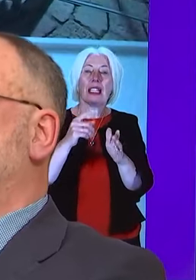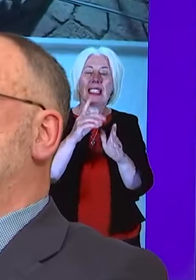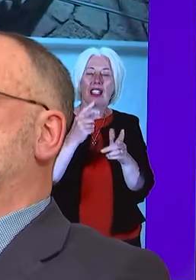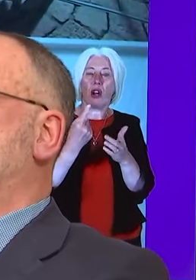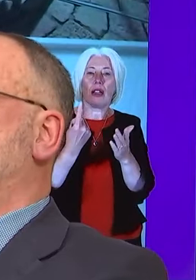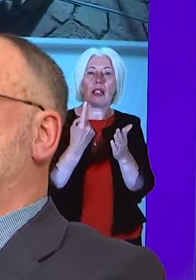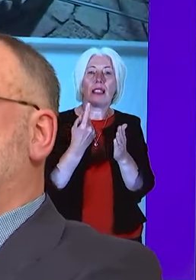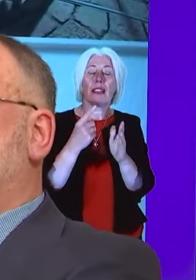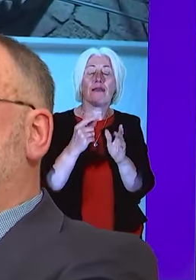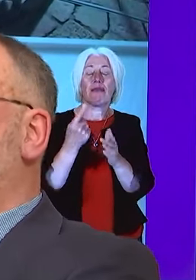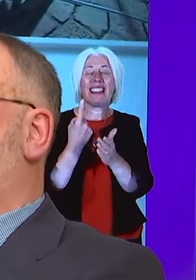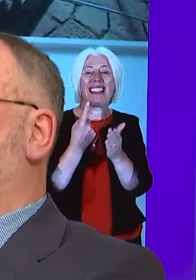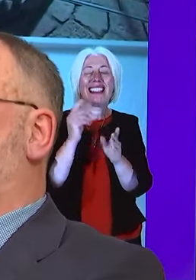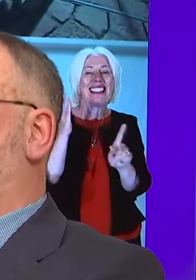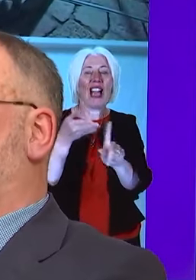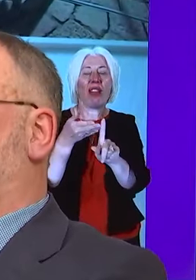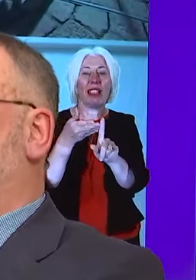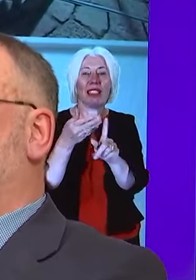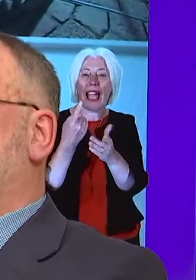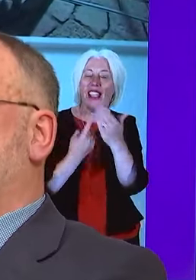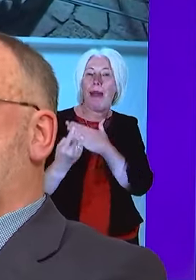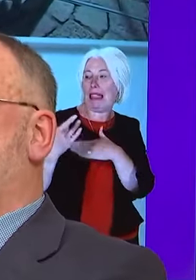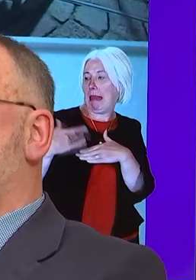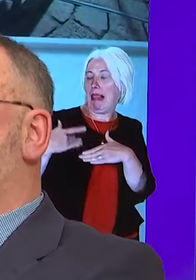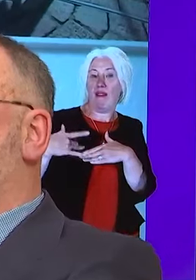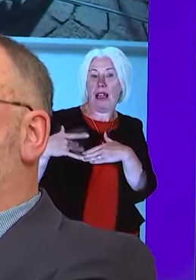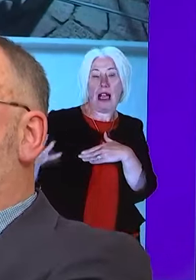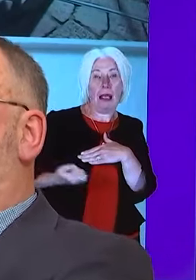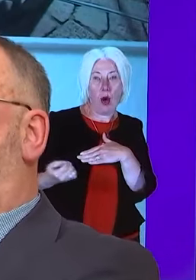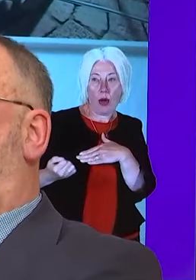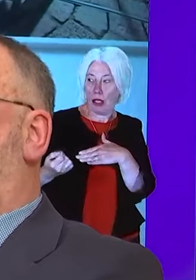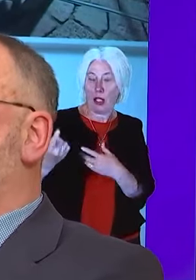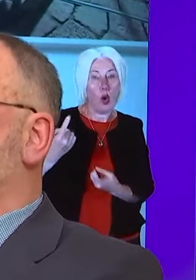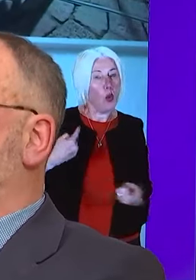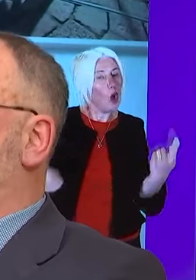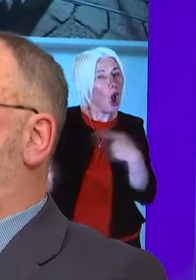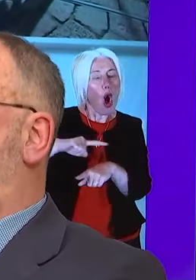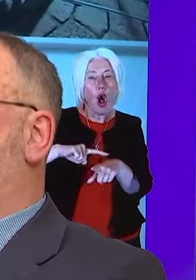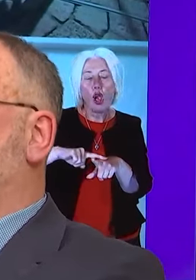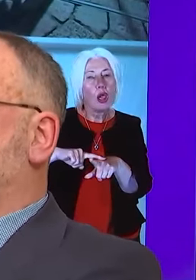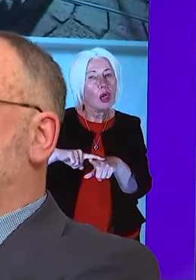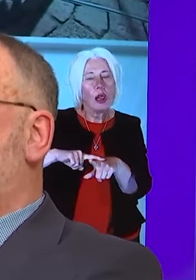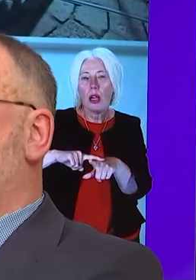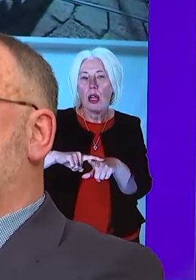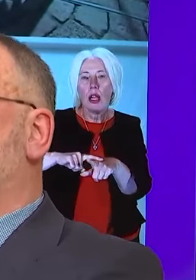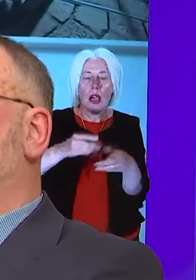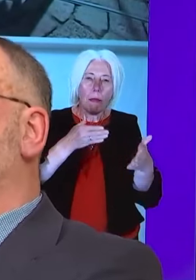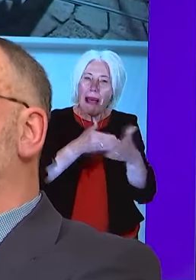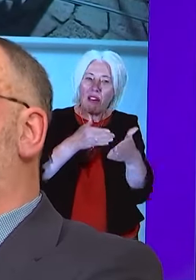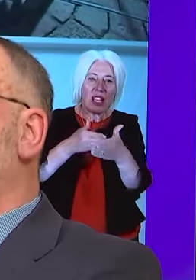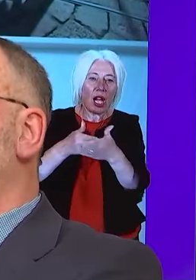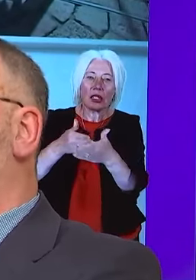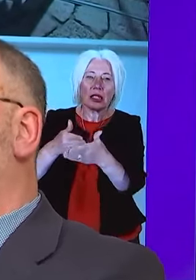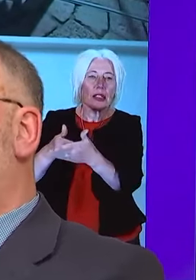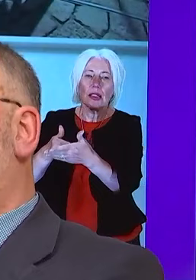independency allowance. It all kind of adds up, and I think we all need to have, there's a lot of barriers to second foot